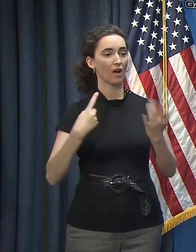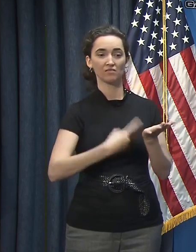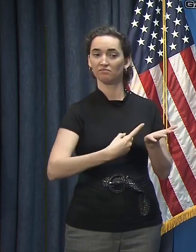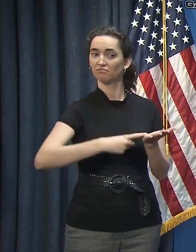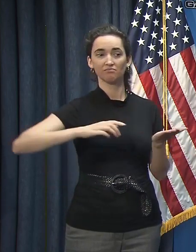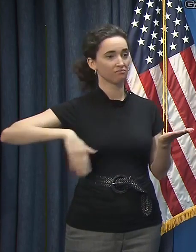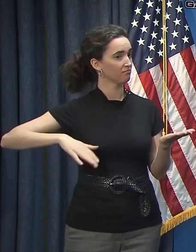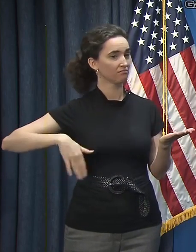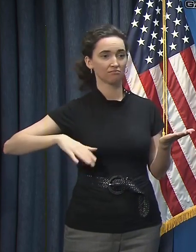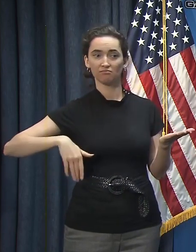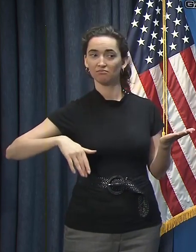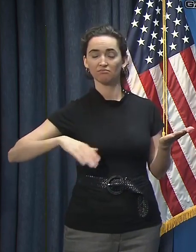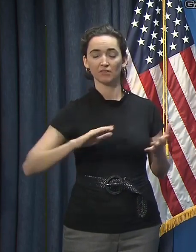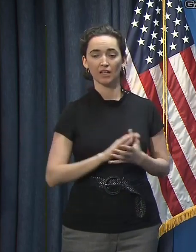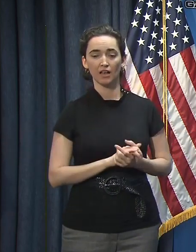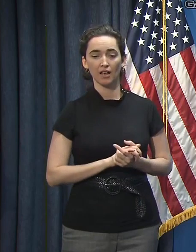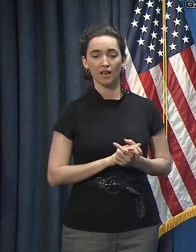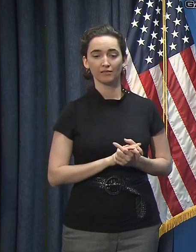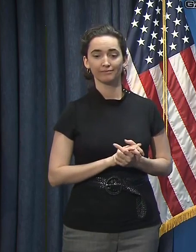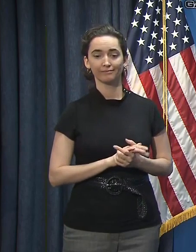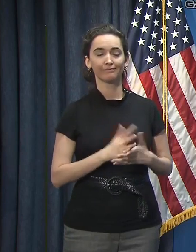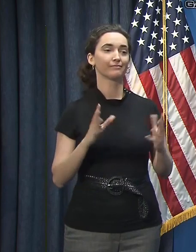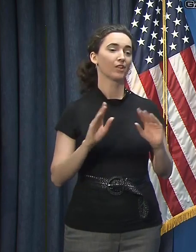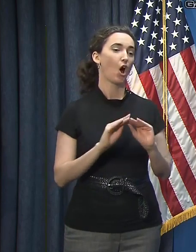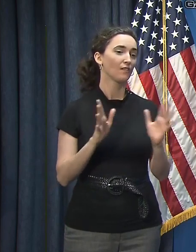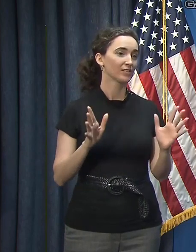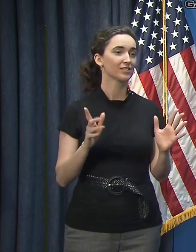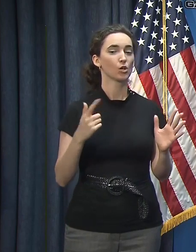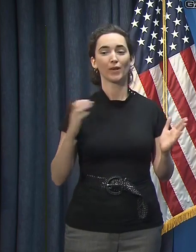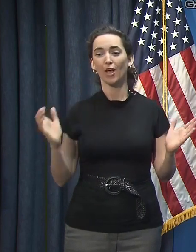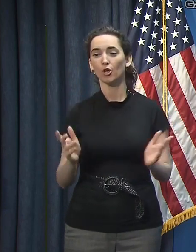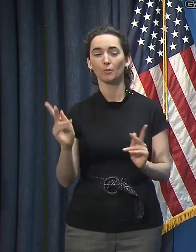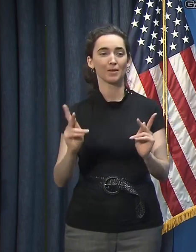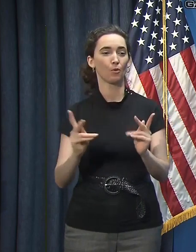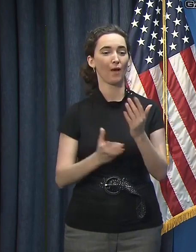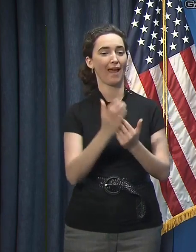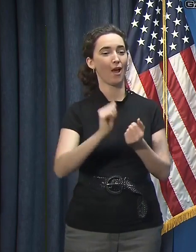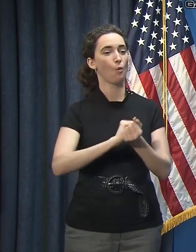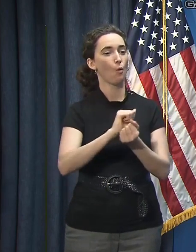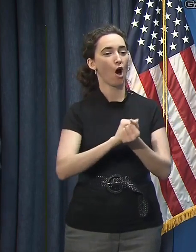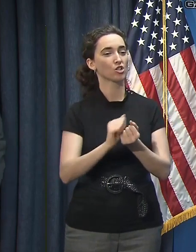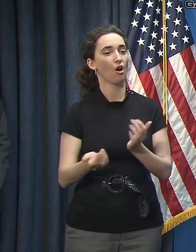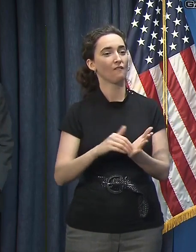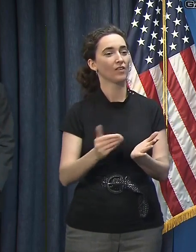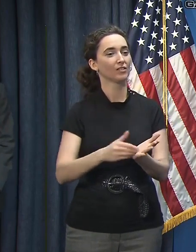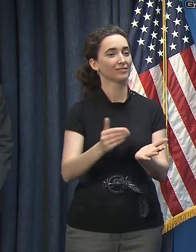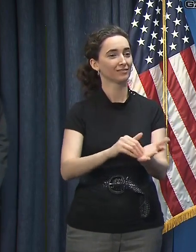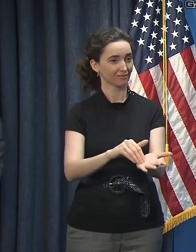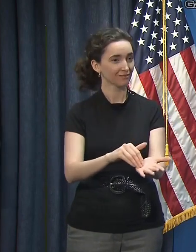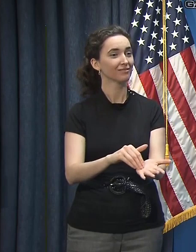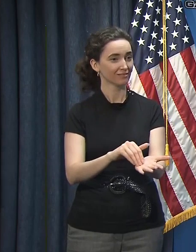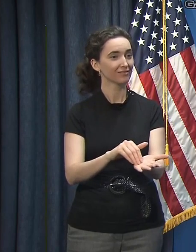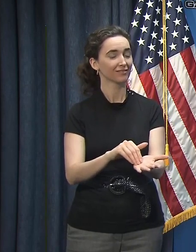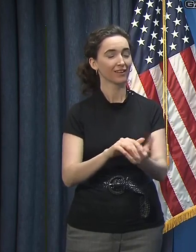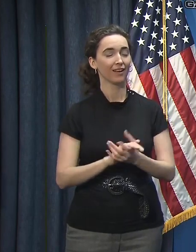of. And obviously we're encouraging people to wash their hands as frequently as